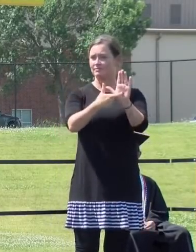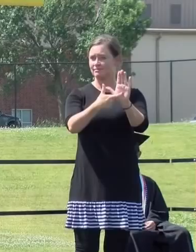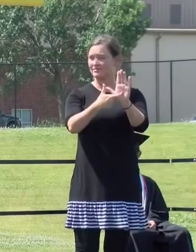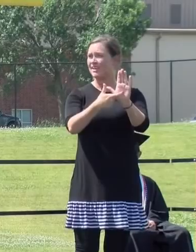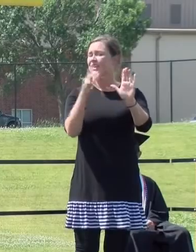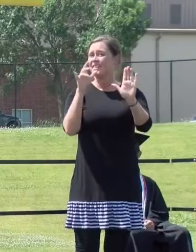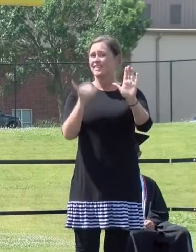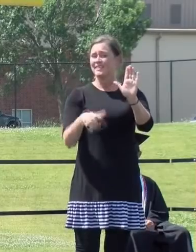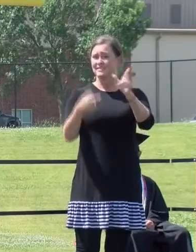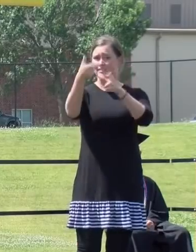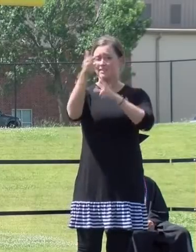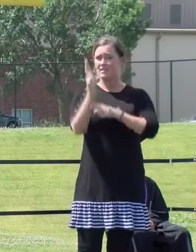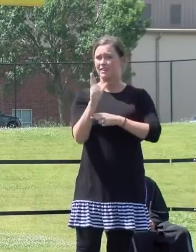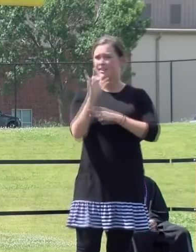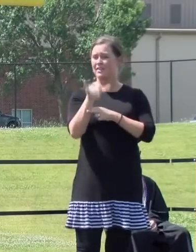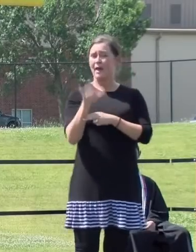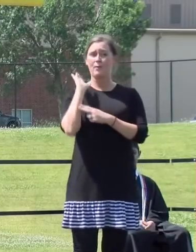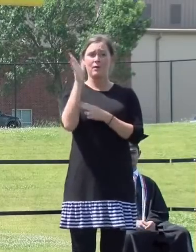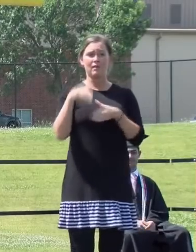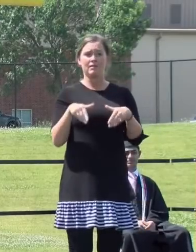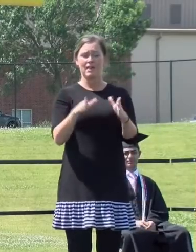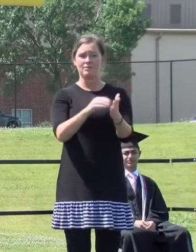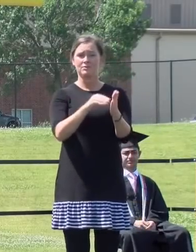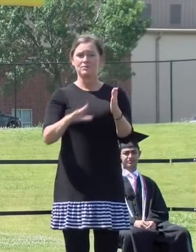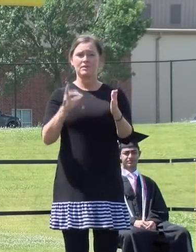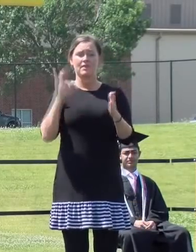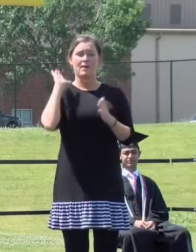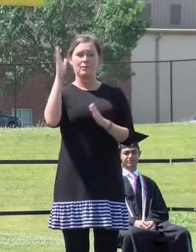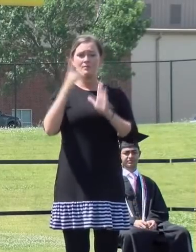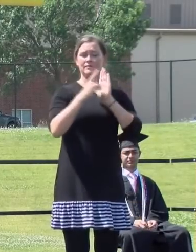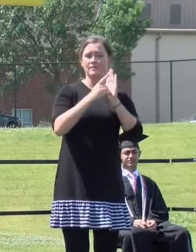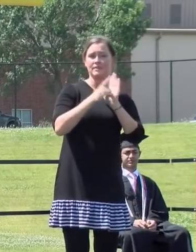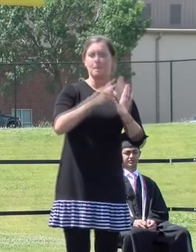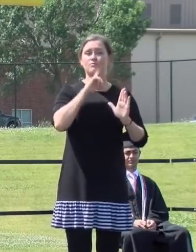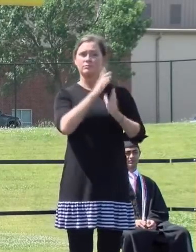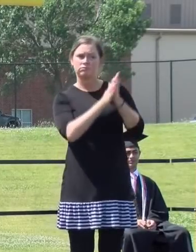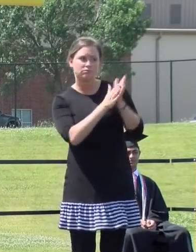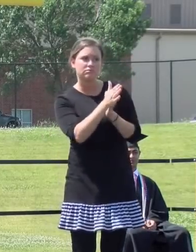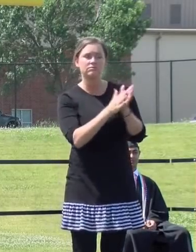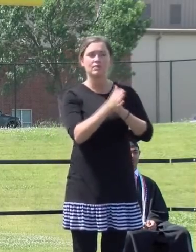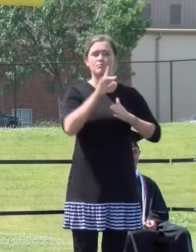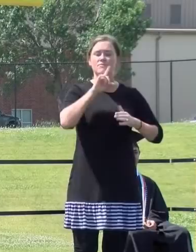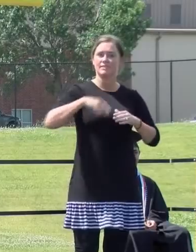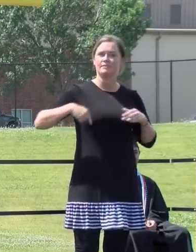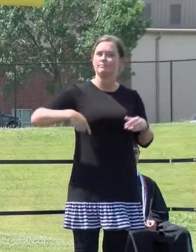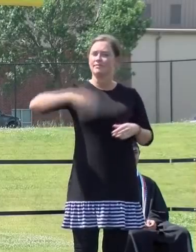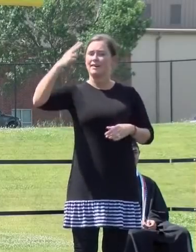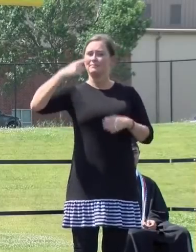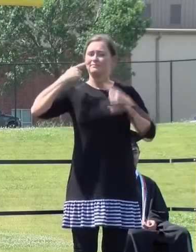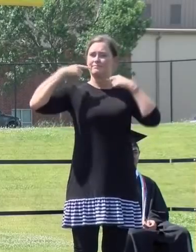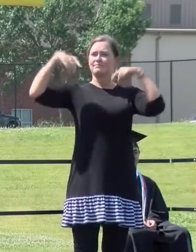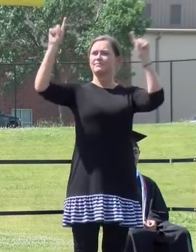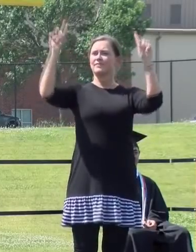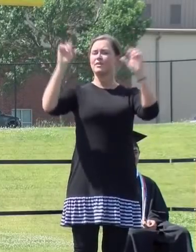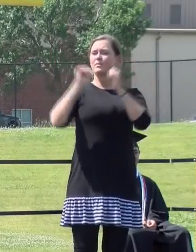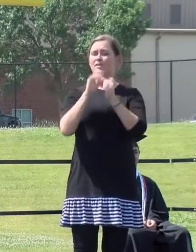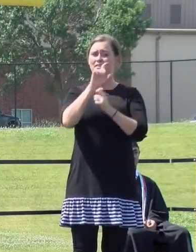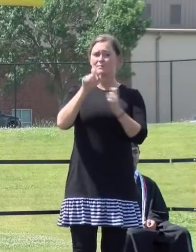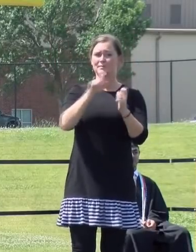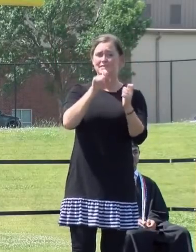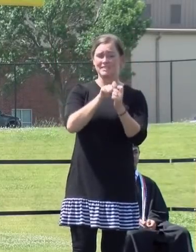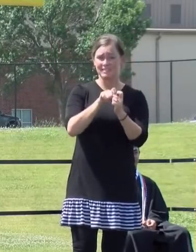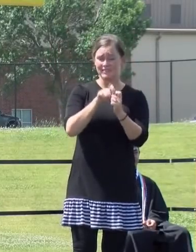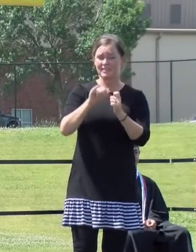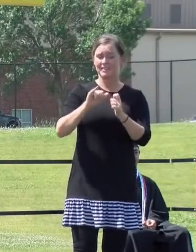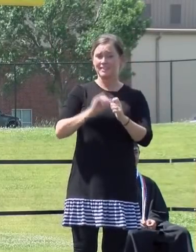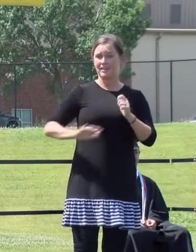Scholars Designation enables students who demonstrate dedication and high achievement in a specific curricular area